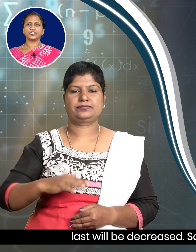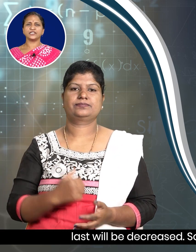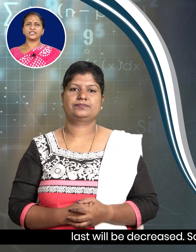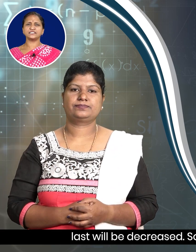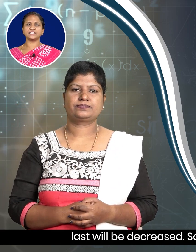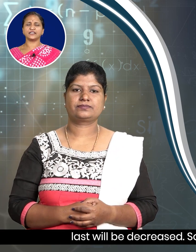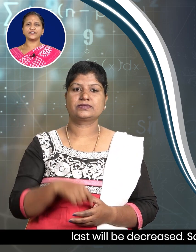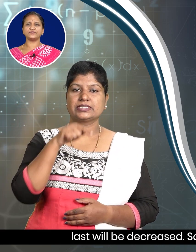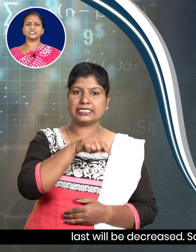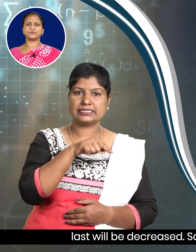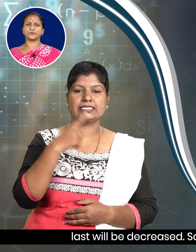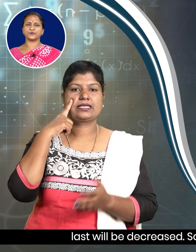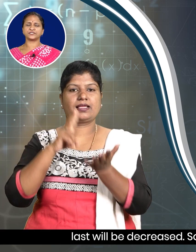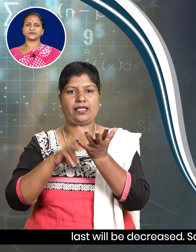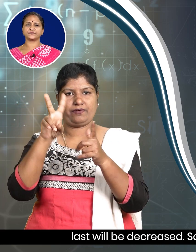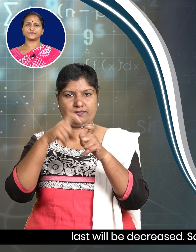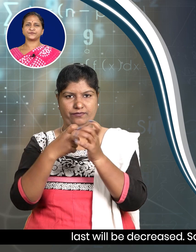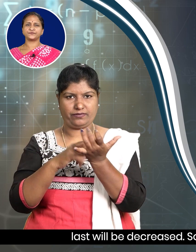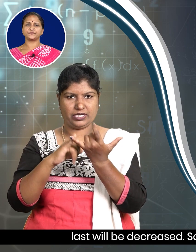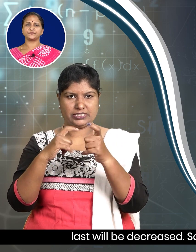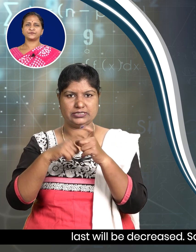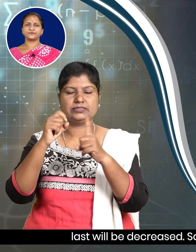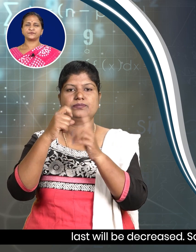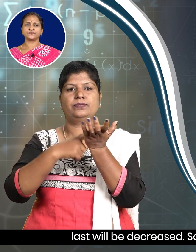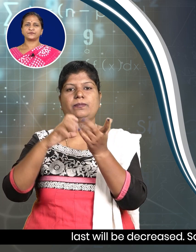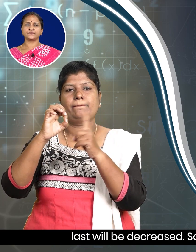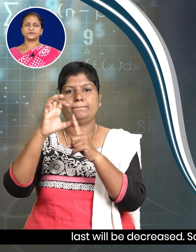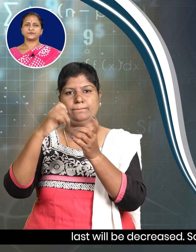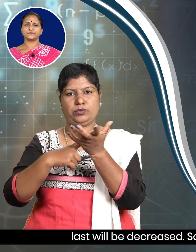So, it is in inverse proportion.